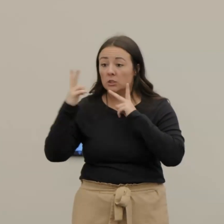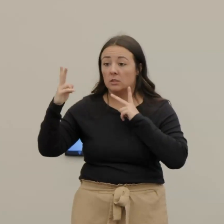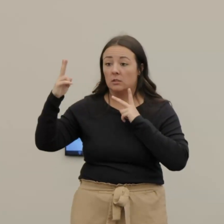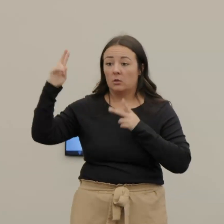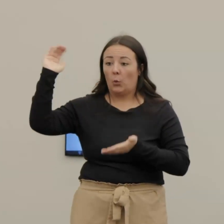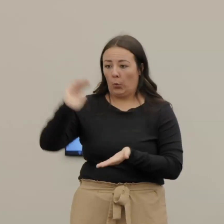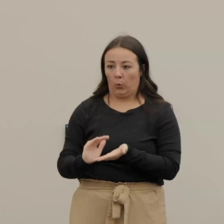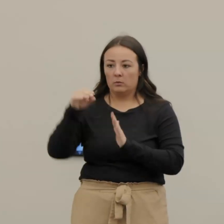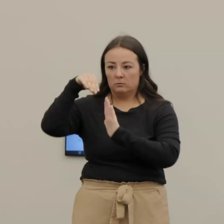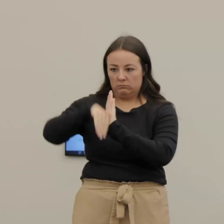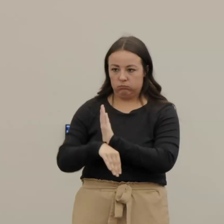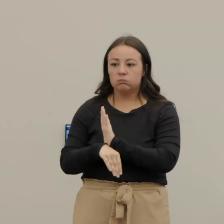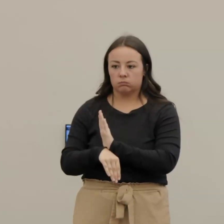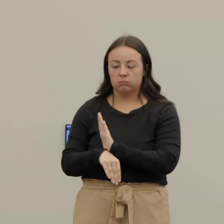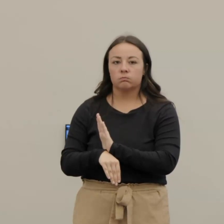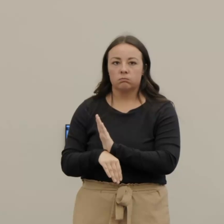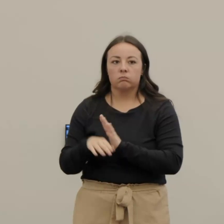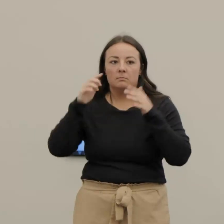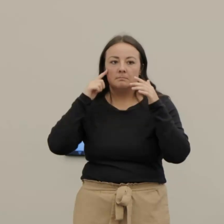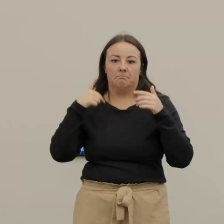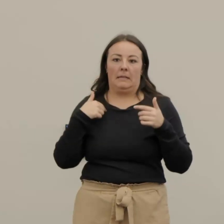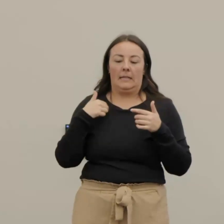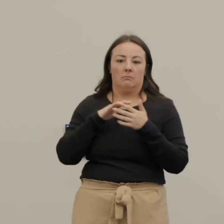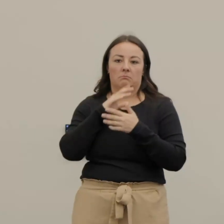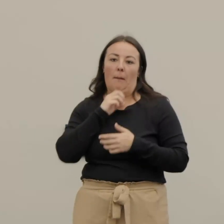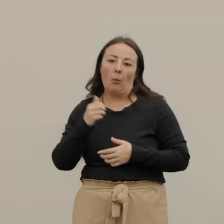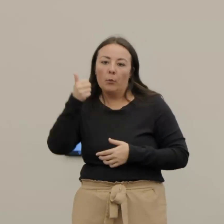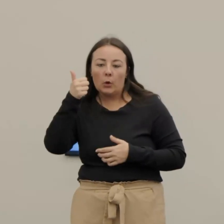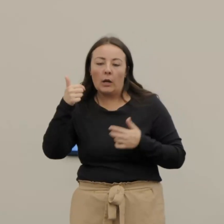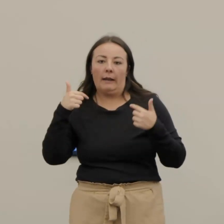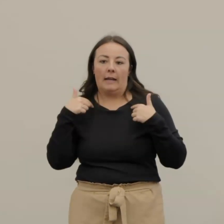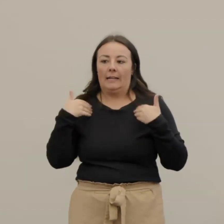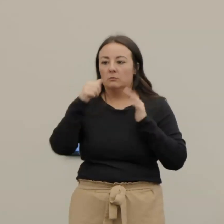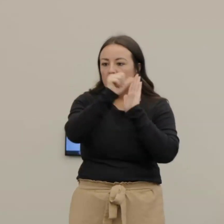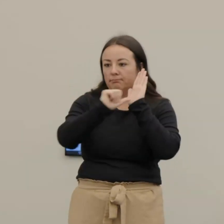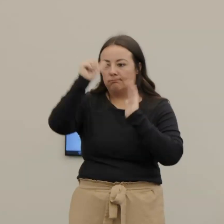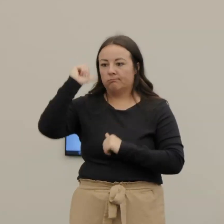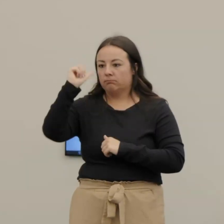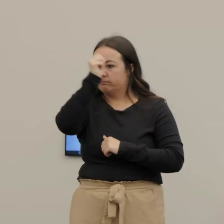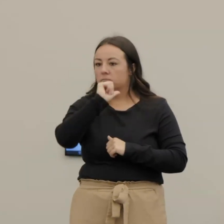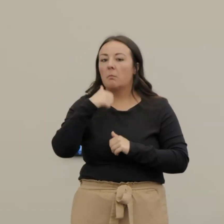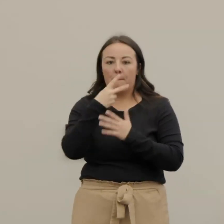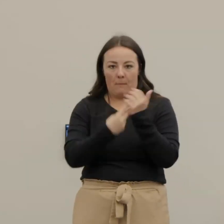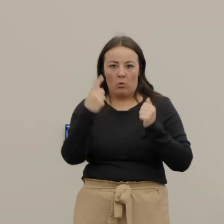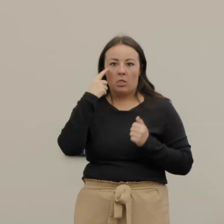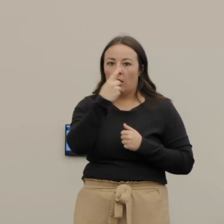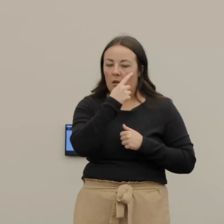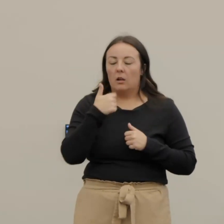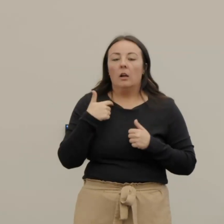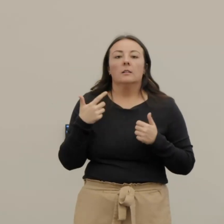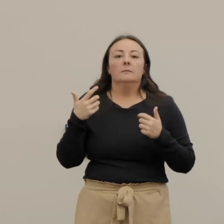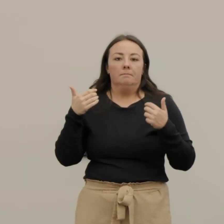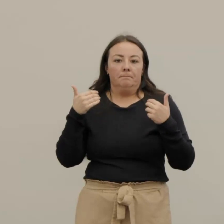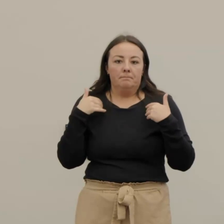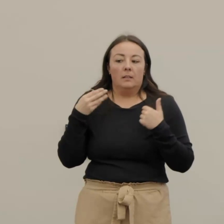I'm older. I had cataracts in both eyes. I paid the big dollars to